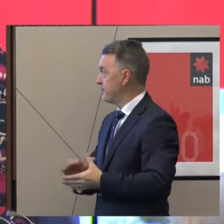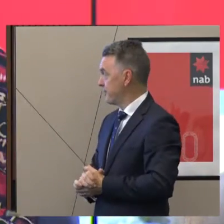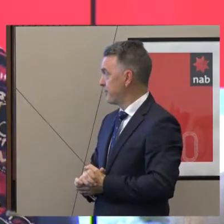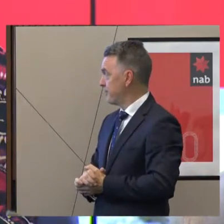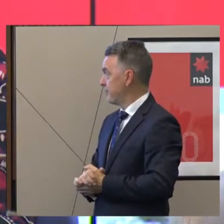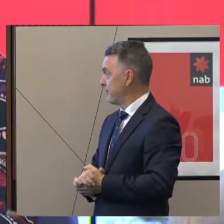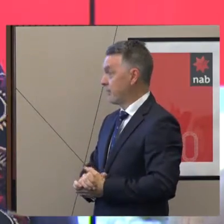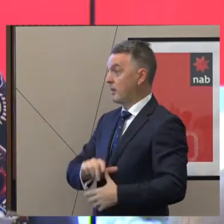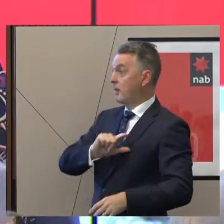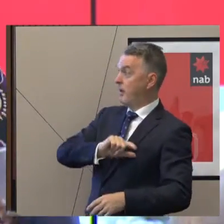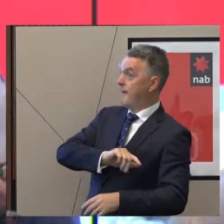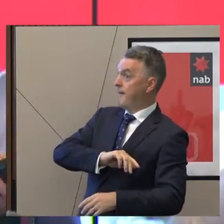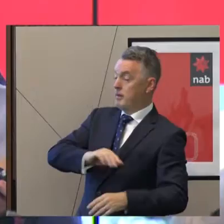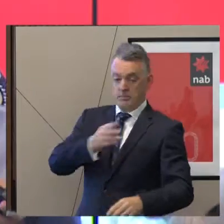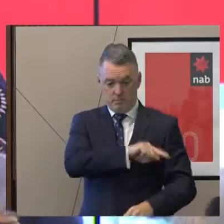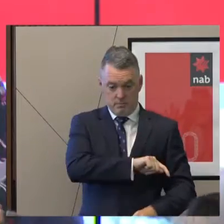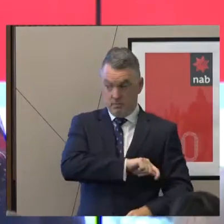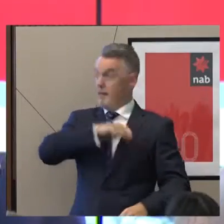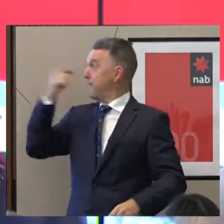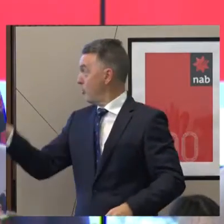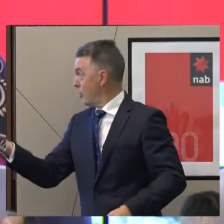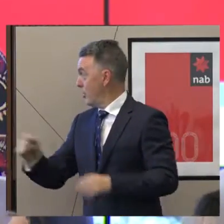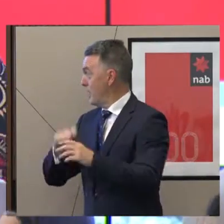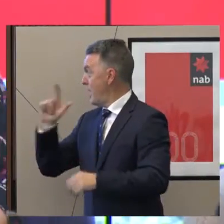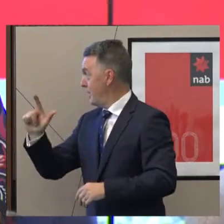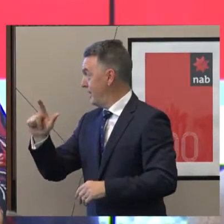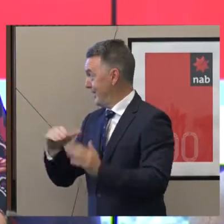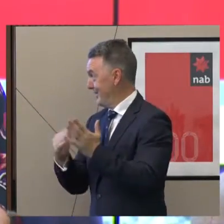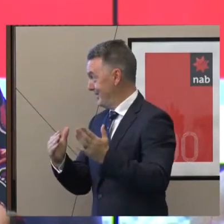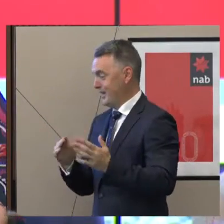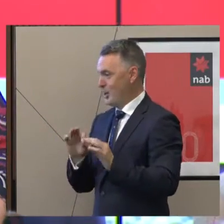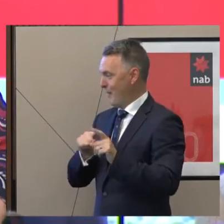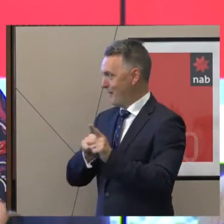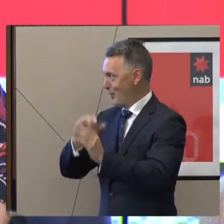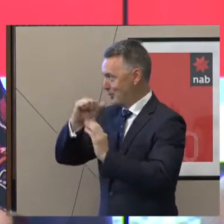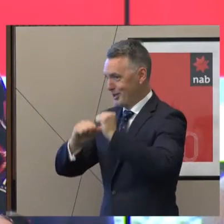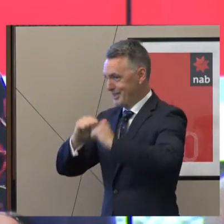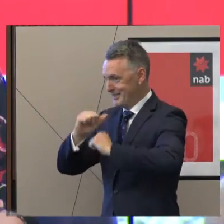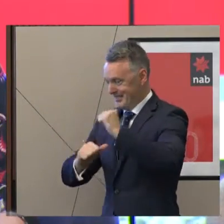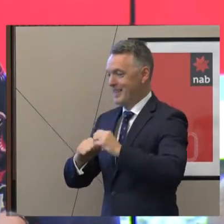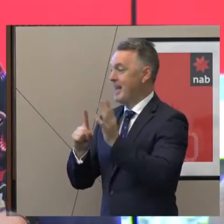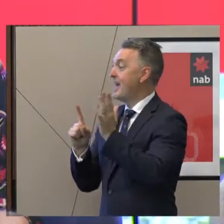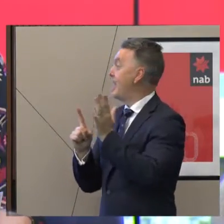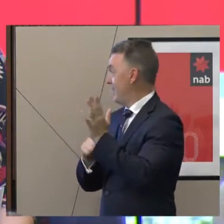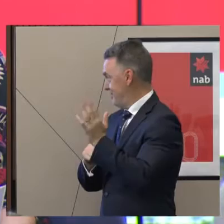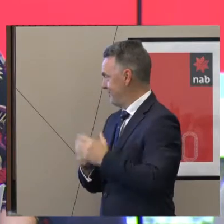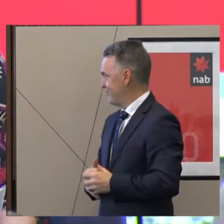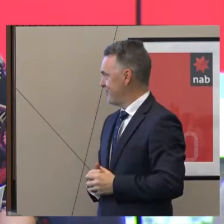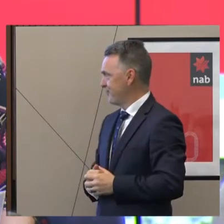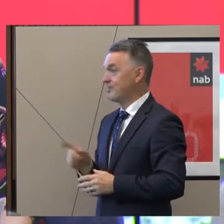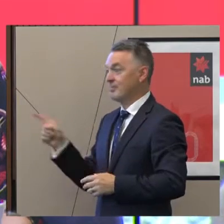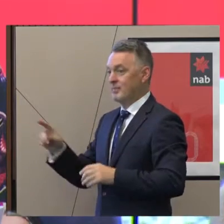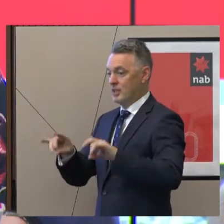On my far right, so I'm obviously doing this in a formulated way, I have Alistair McEwen, and he's